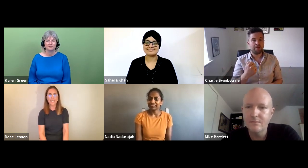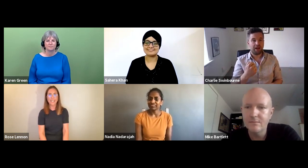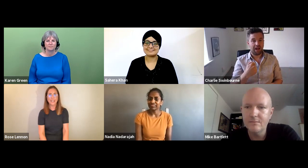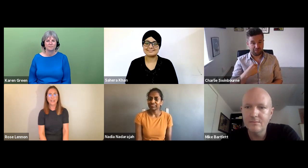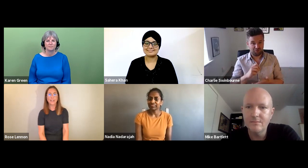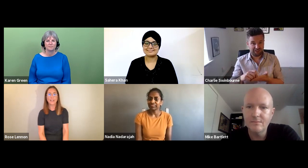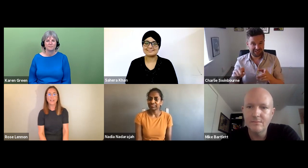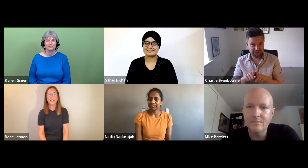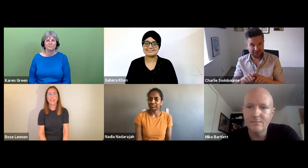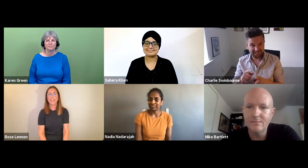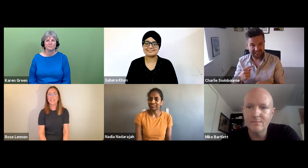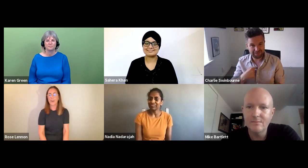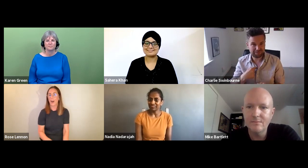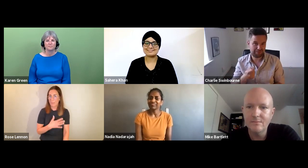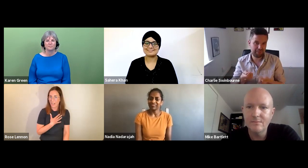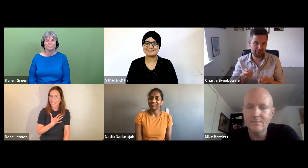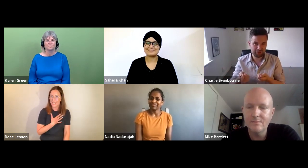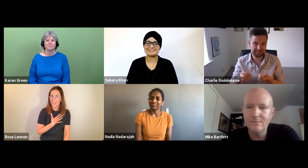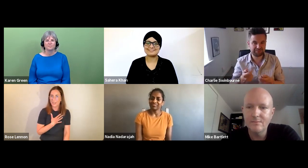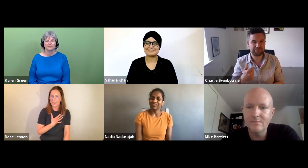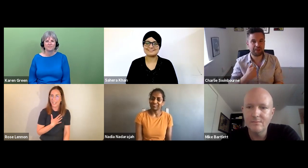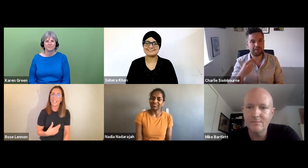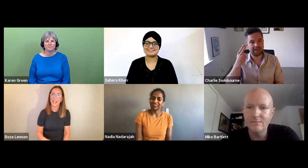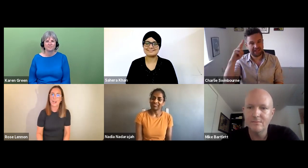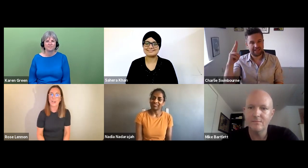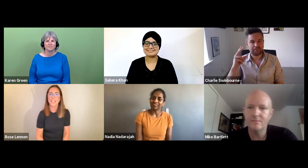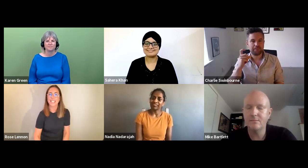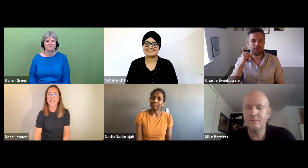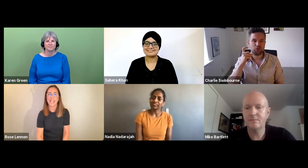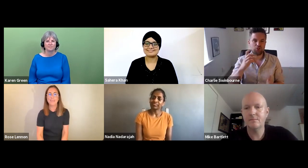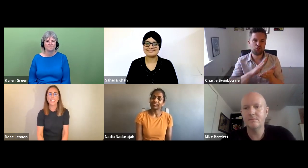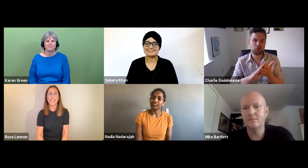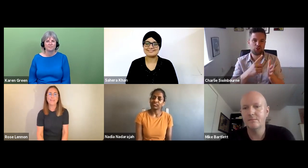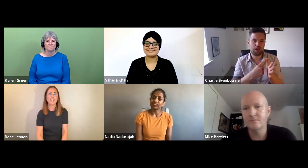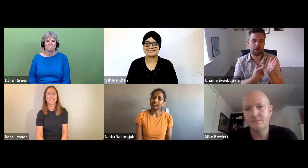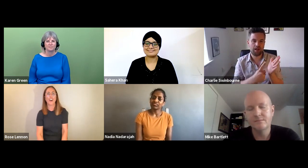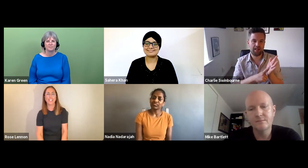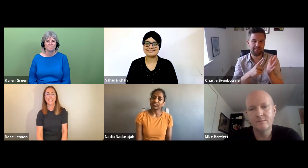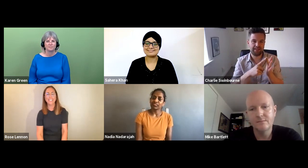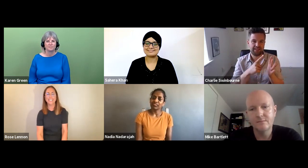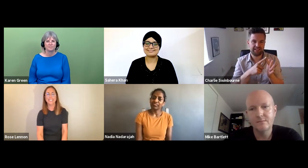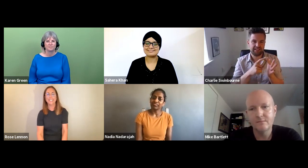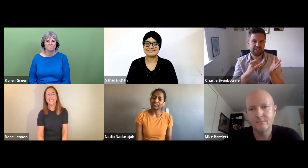writers. So I'm a writer too, and I'm hosting today. My name is Charlie